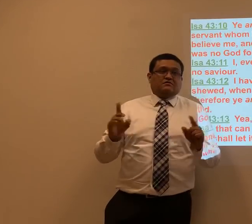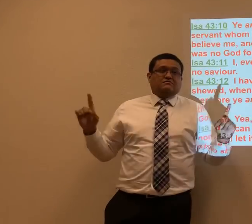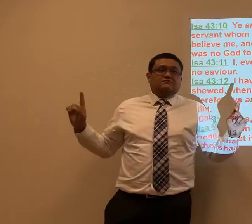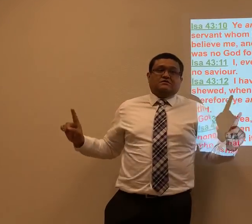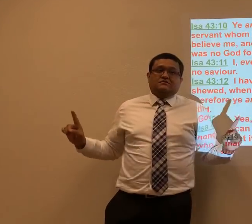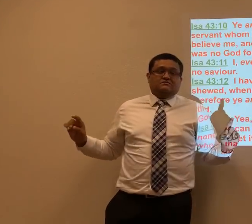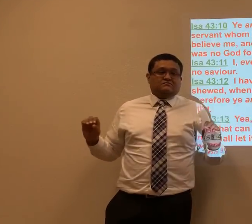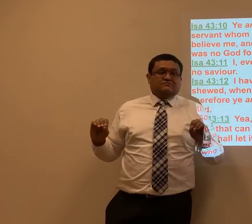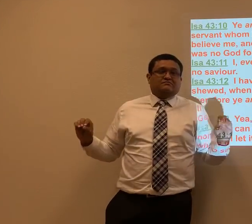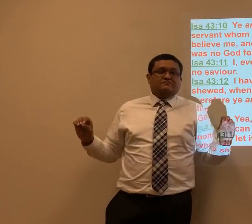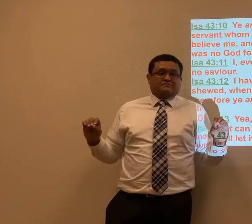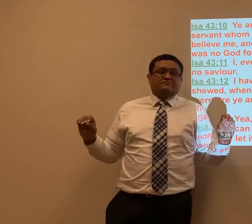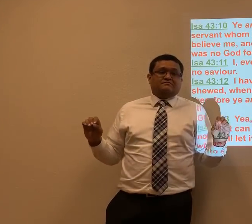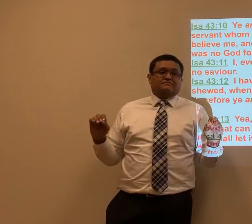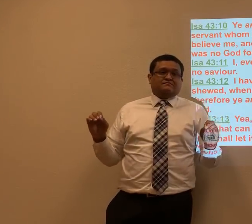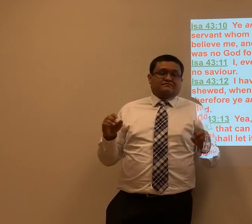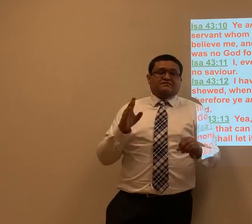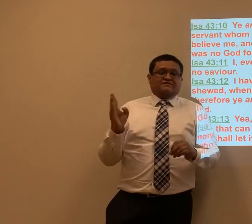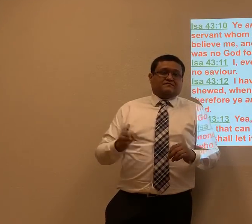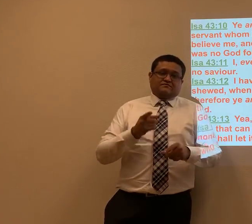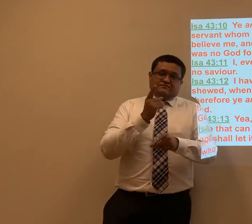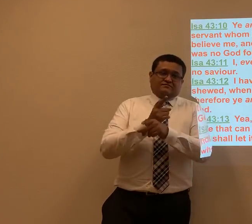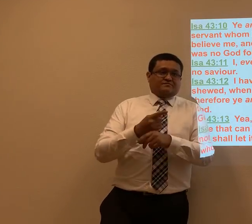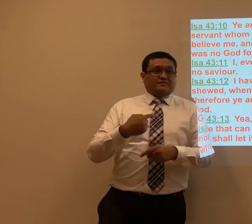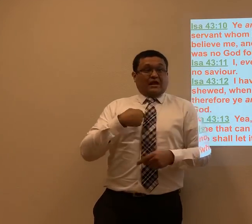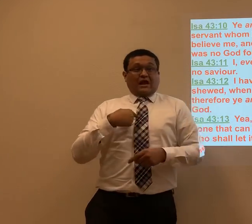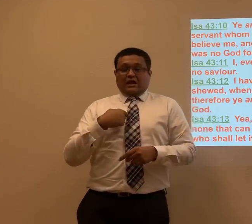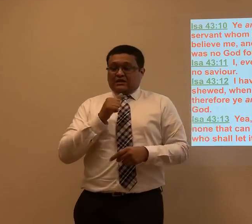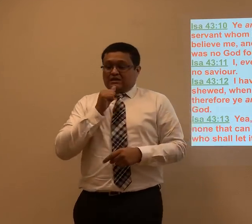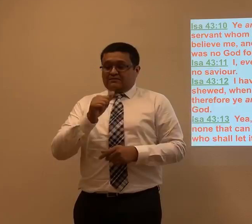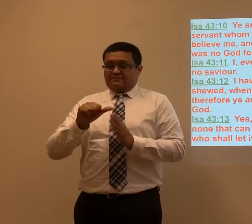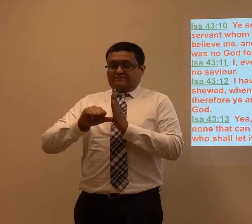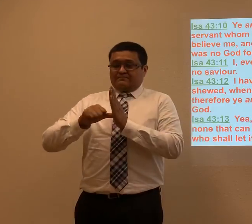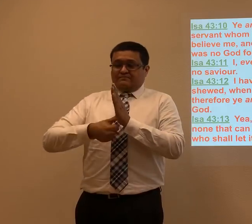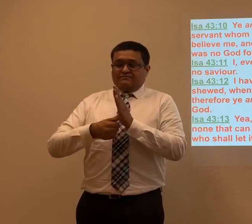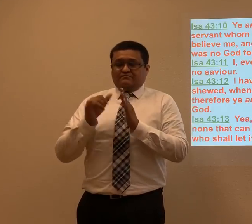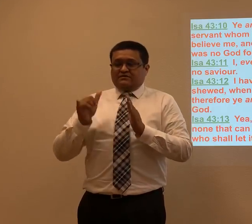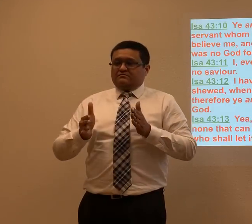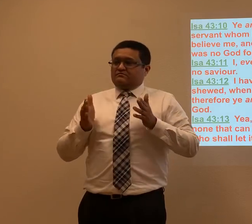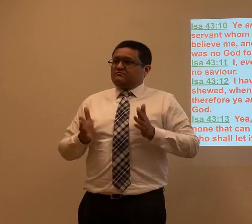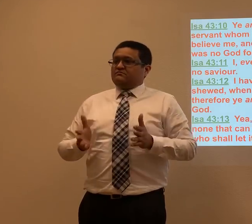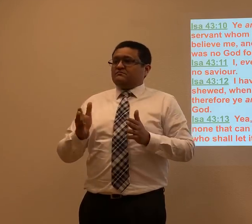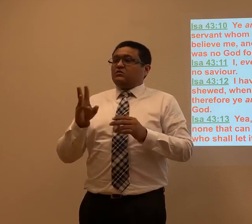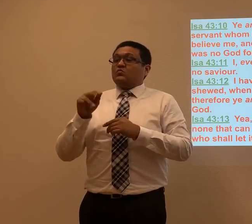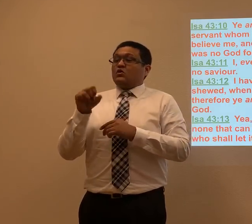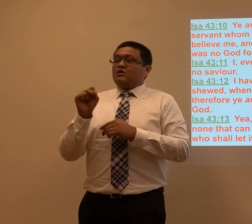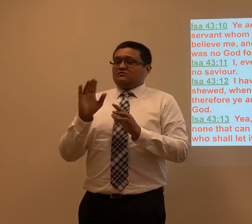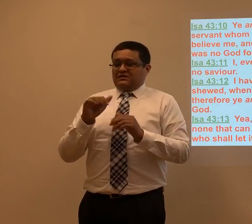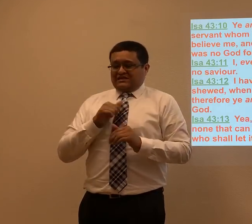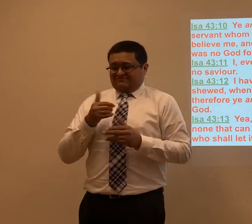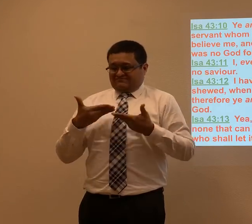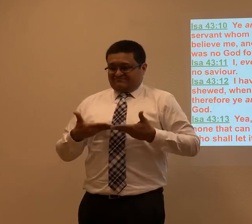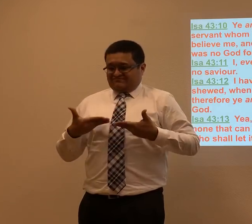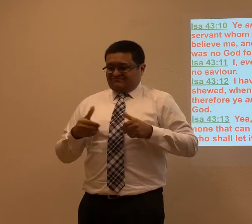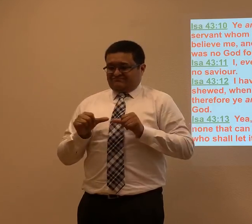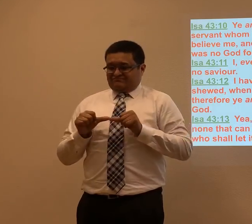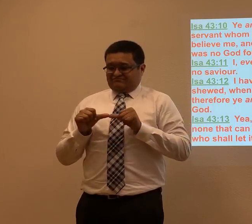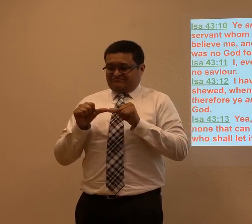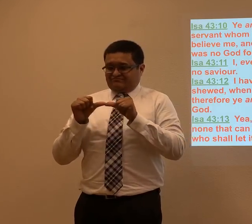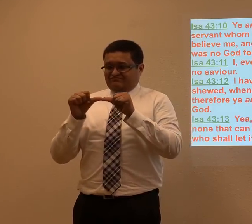me, never. That's right. So I am, it didn't say I was, it